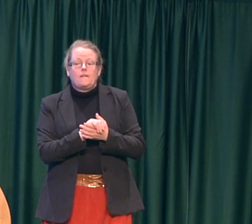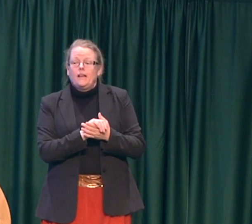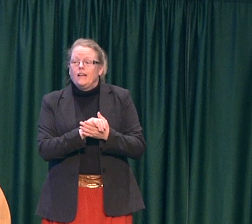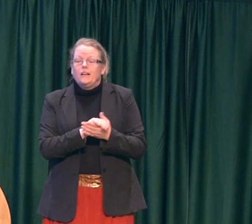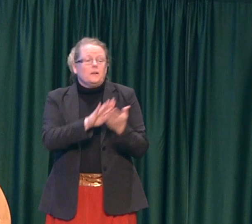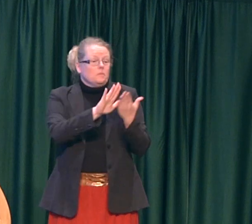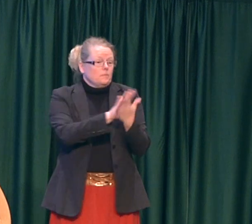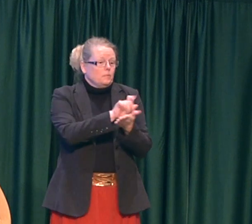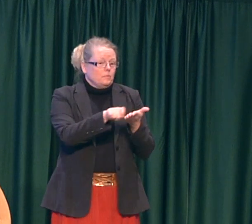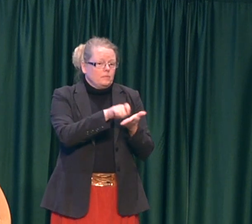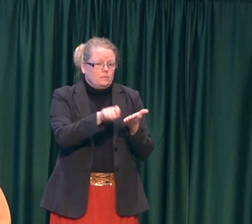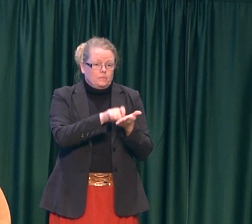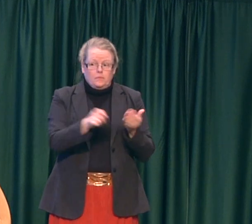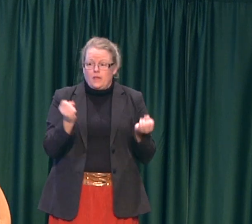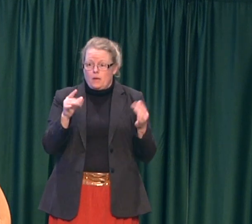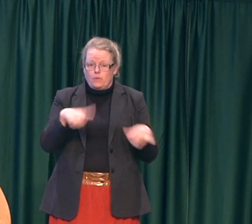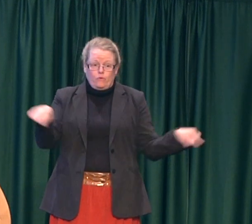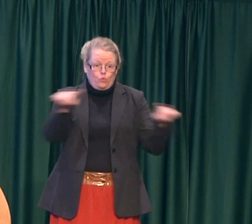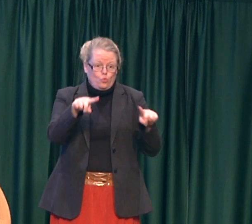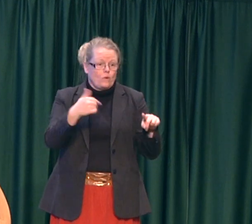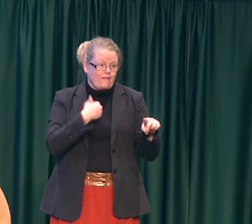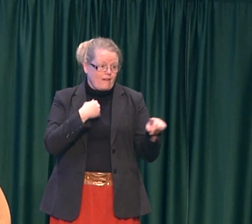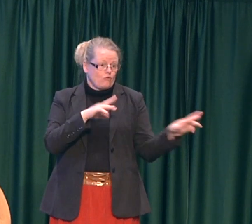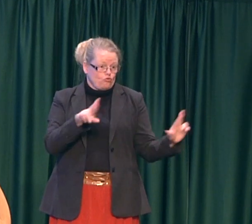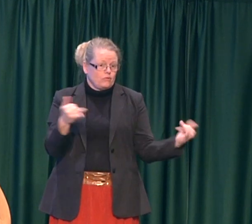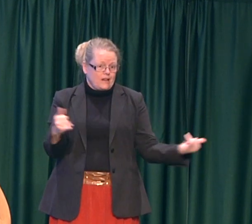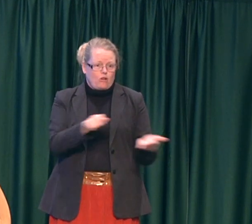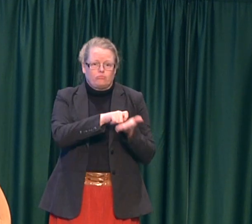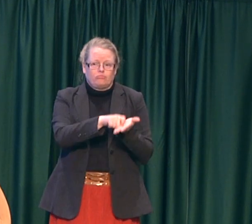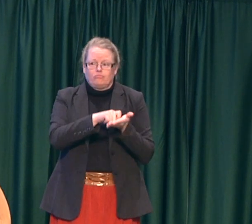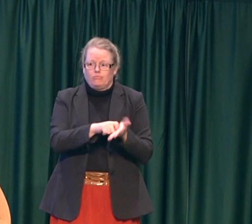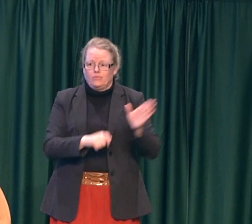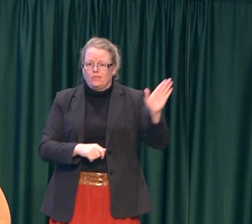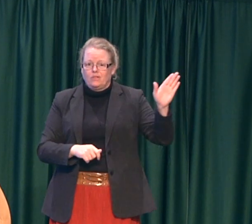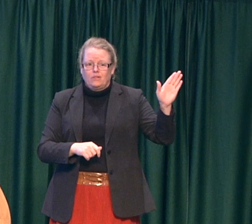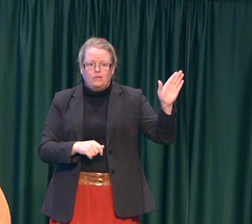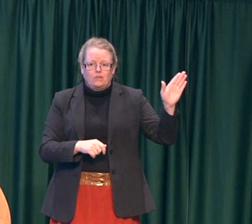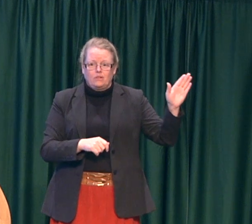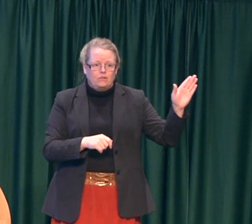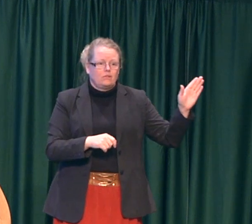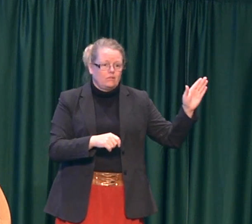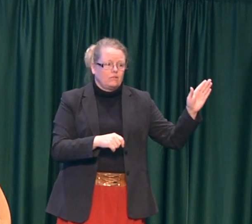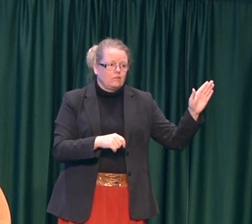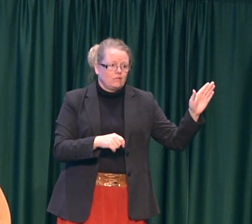So I have a question. Right, with paper and pen. How many of you have that today ready with you to